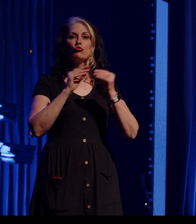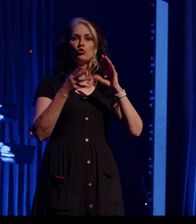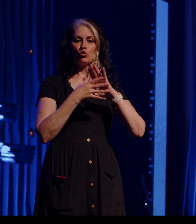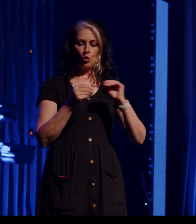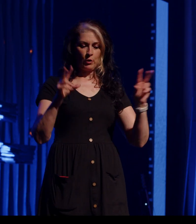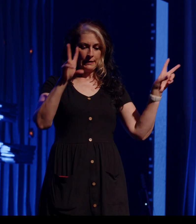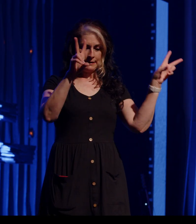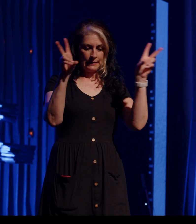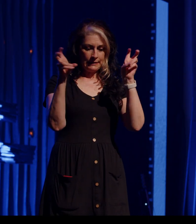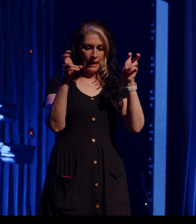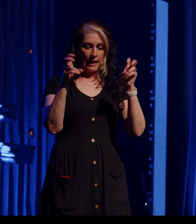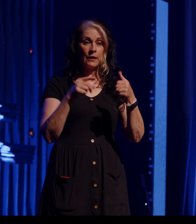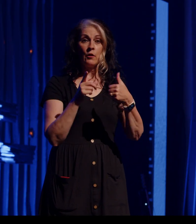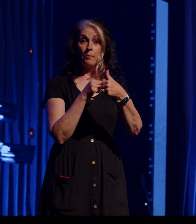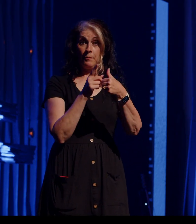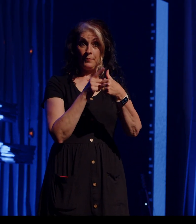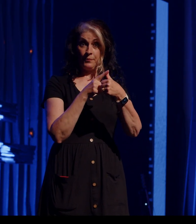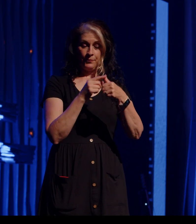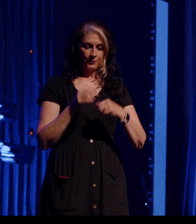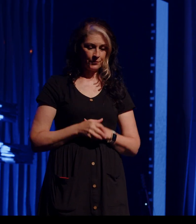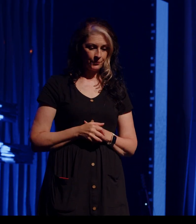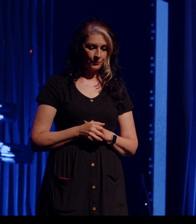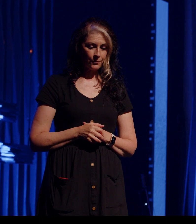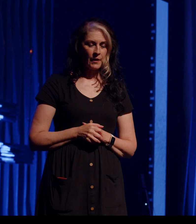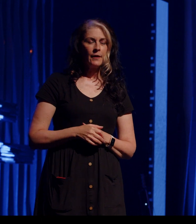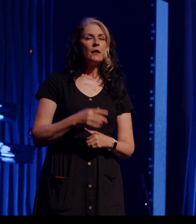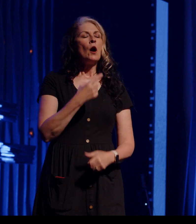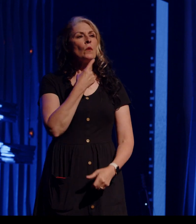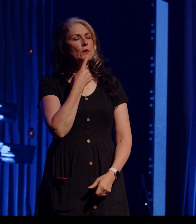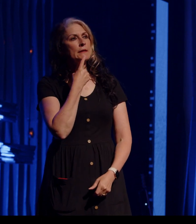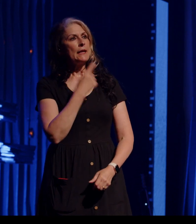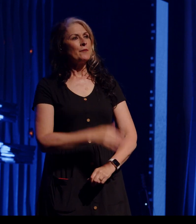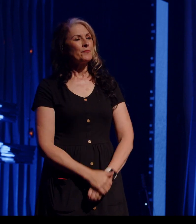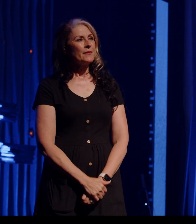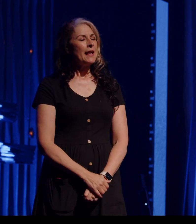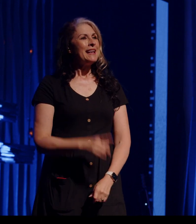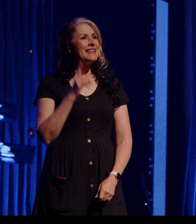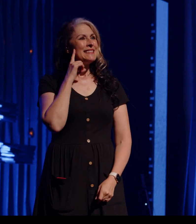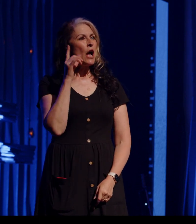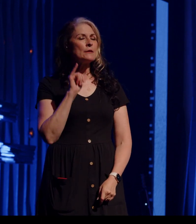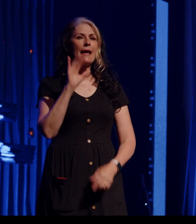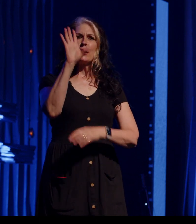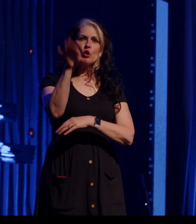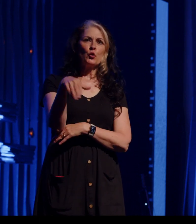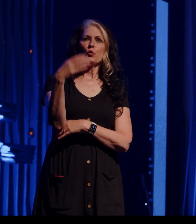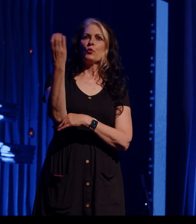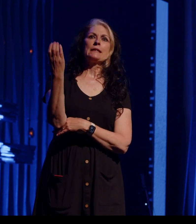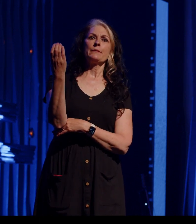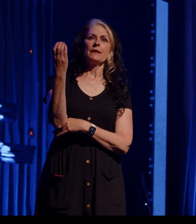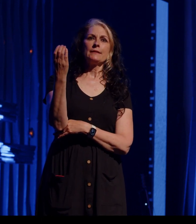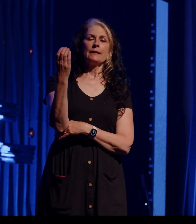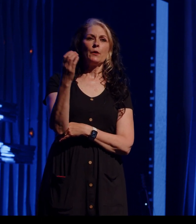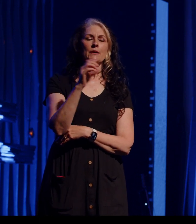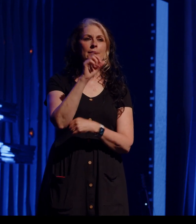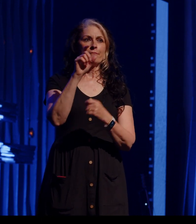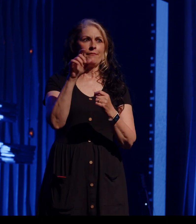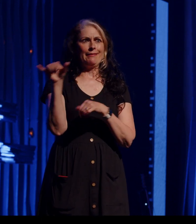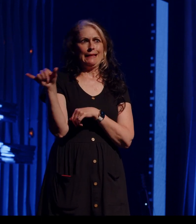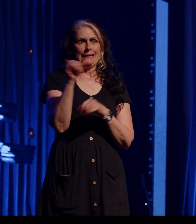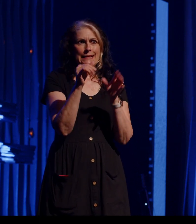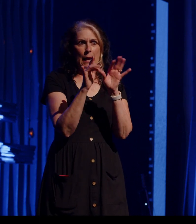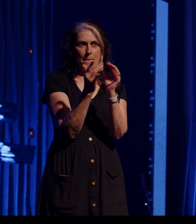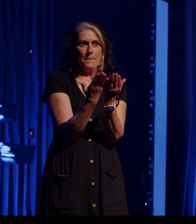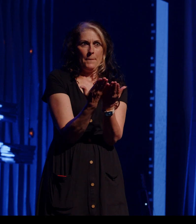The title is point number one as well. And you may say, this sounds so much like Christmas, because it was the exact text